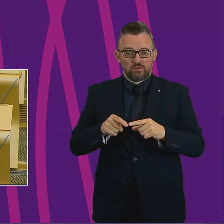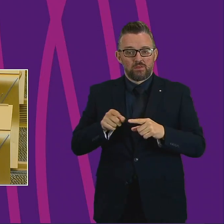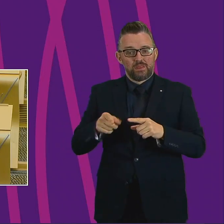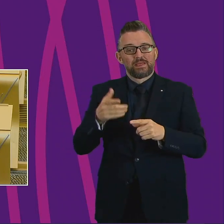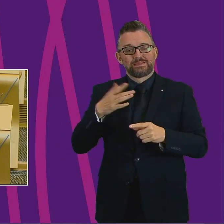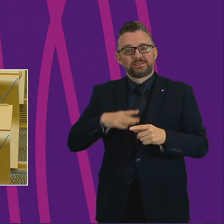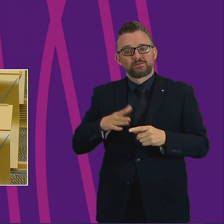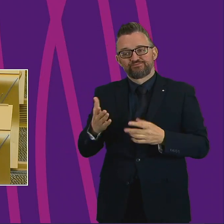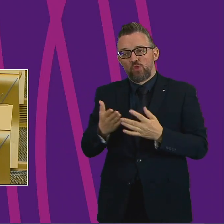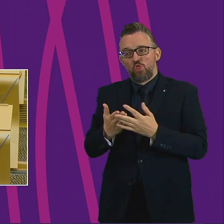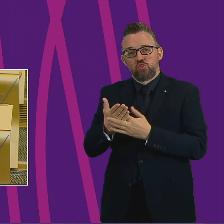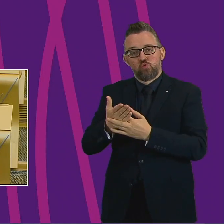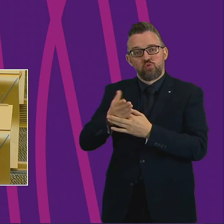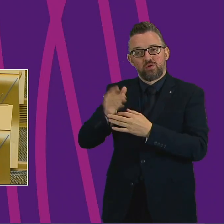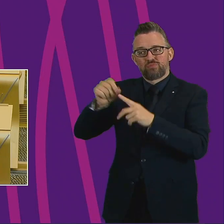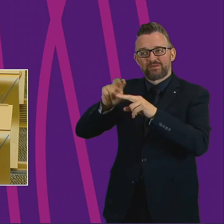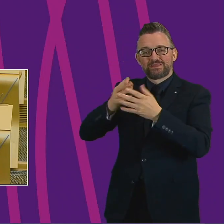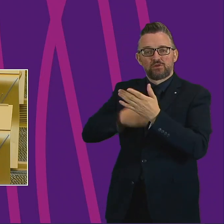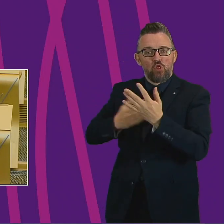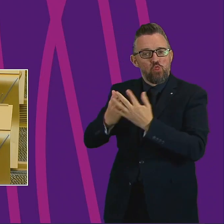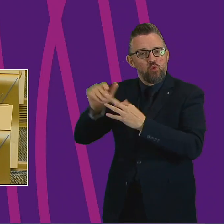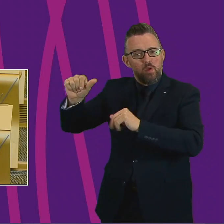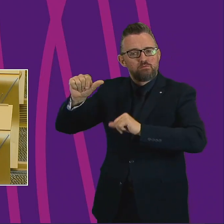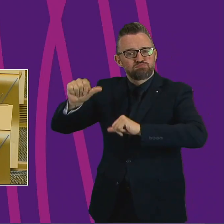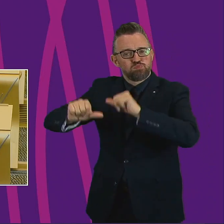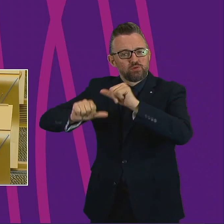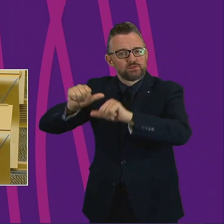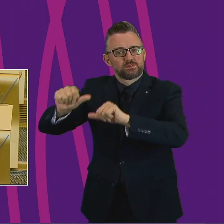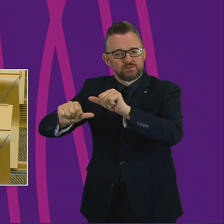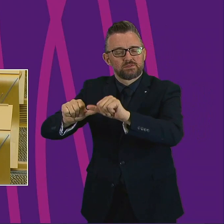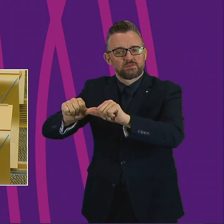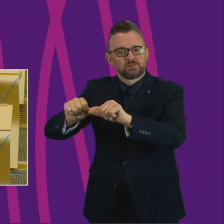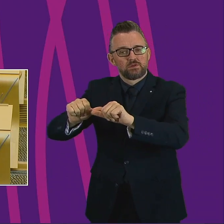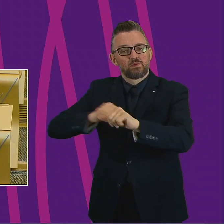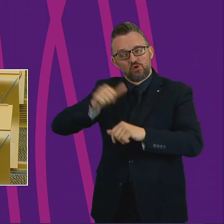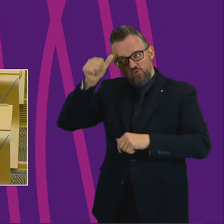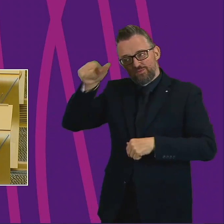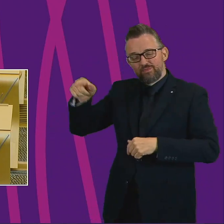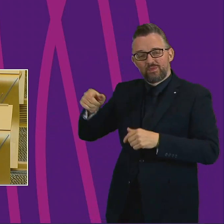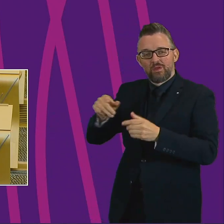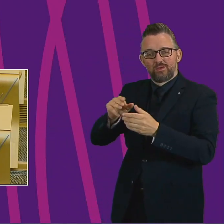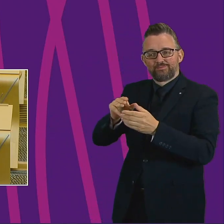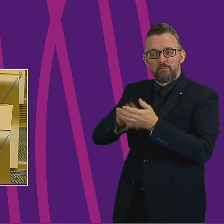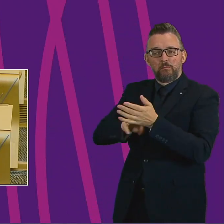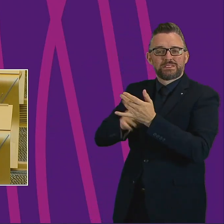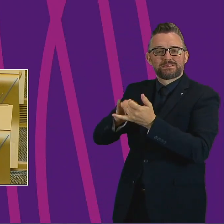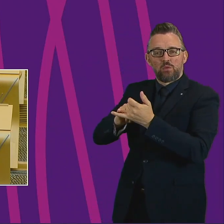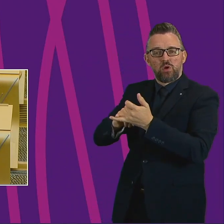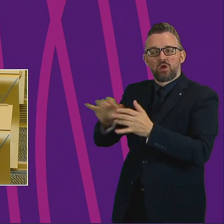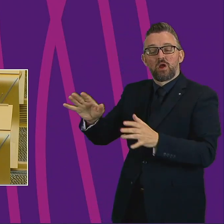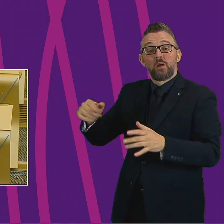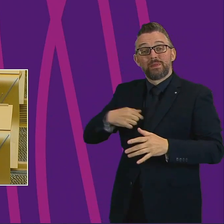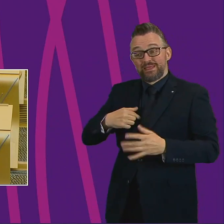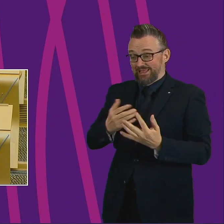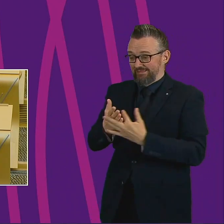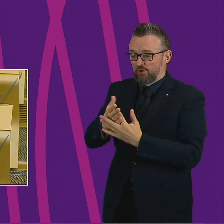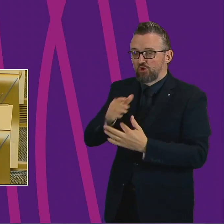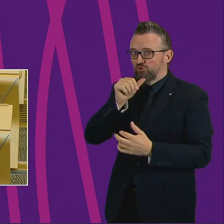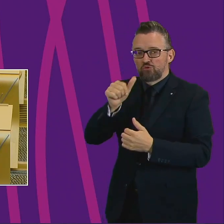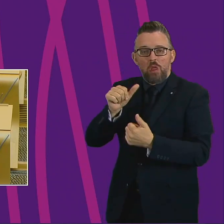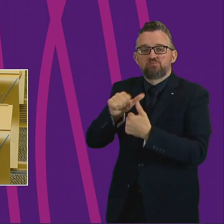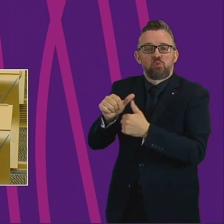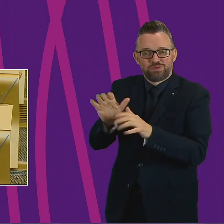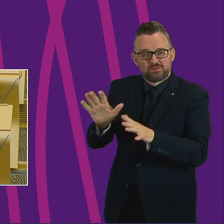go through their due process within which it would not, as I know Mr Sarwar understands, be appropriate for me to intervene.